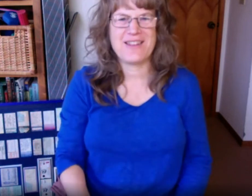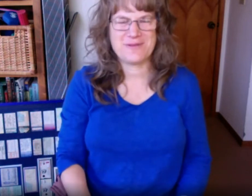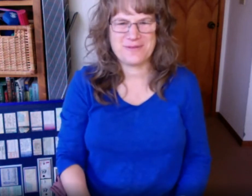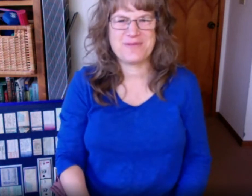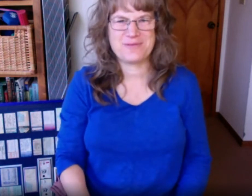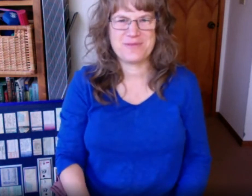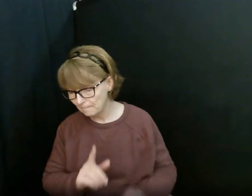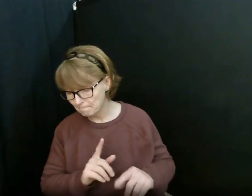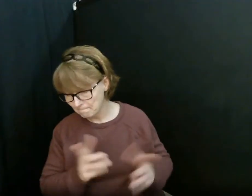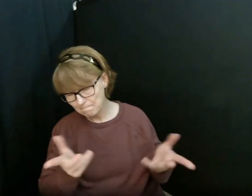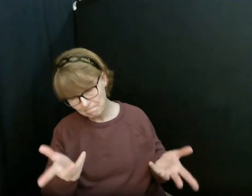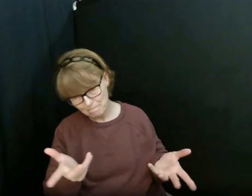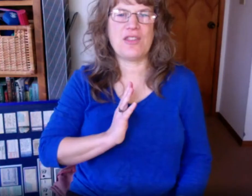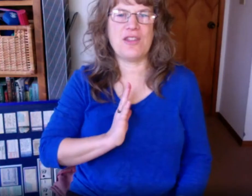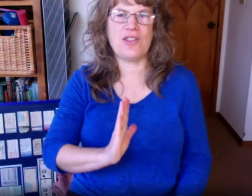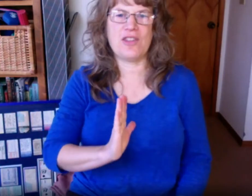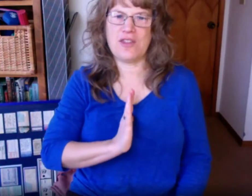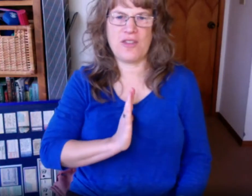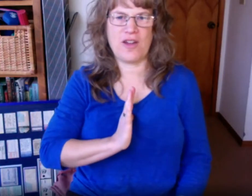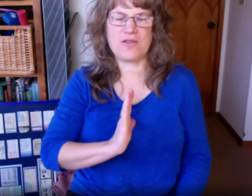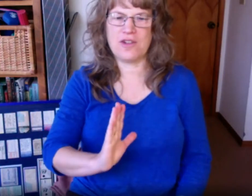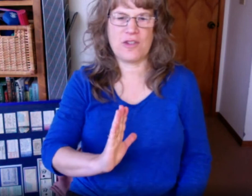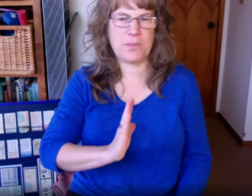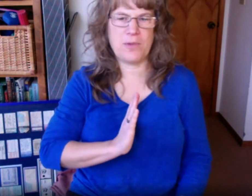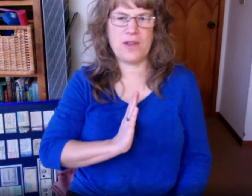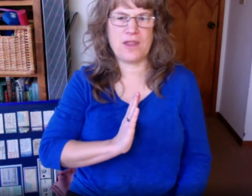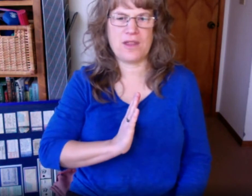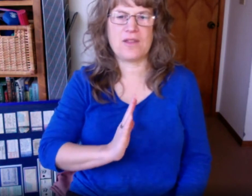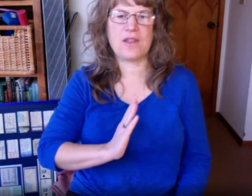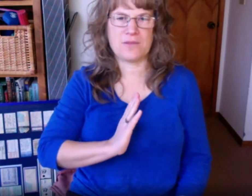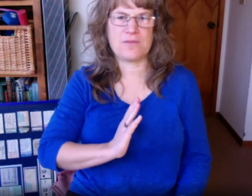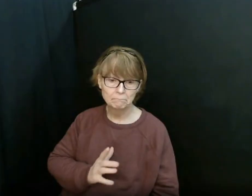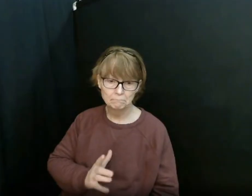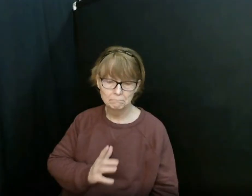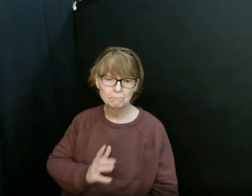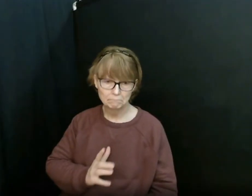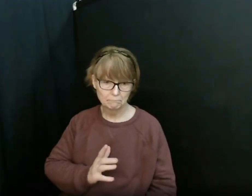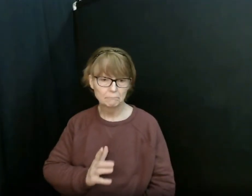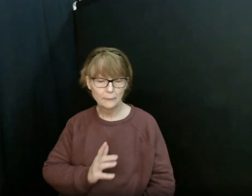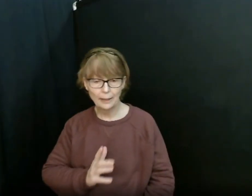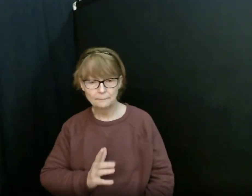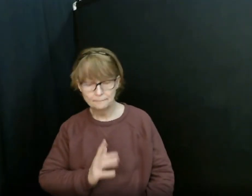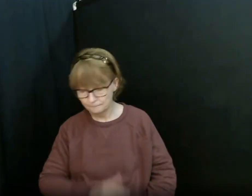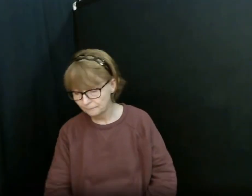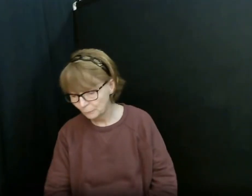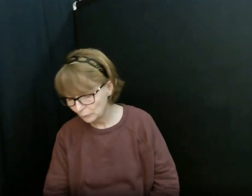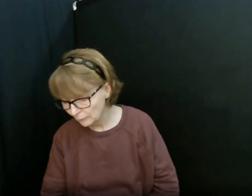So, and Normally you're there. You're just boink. Yeah.